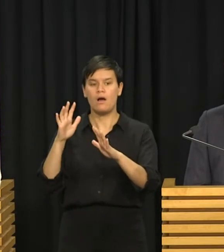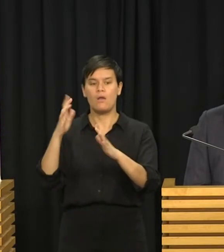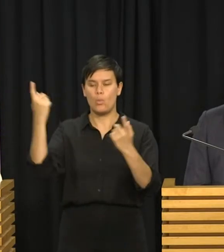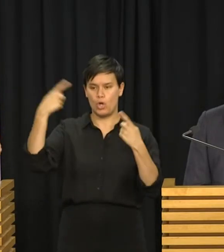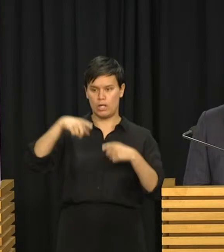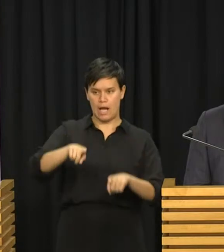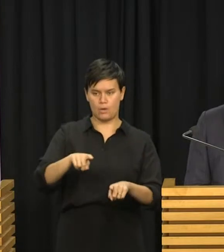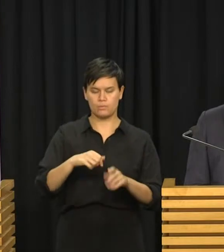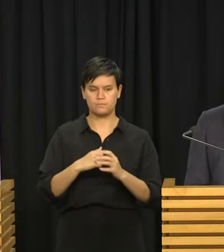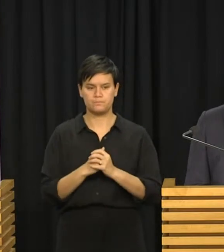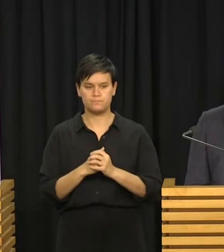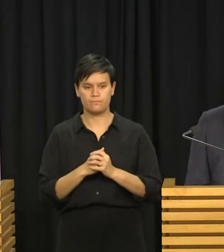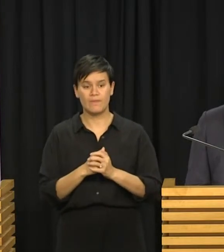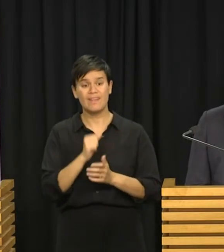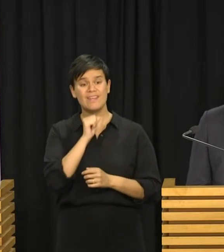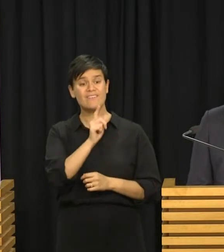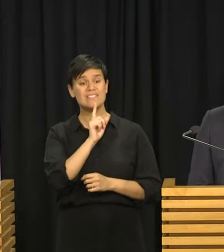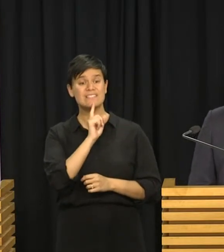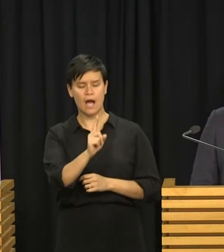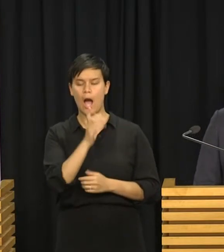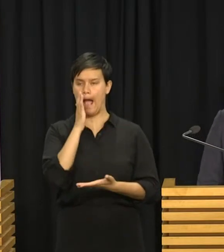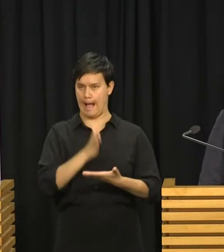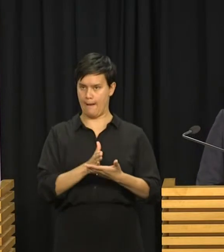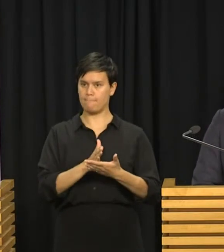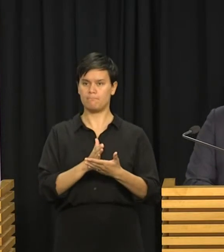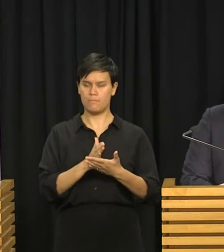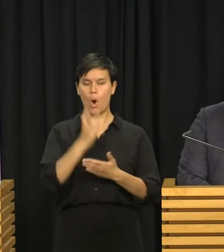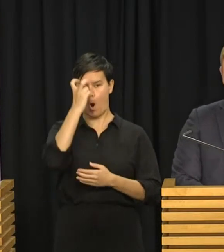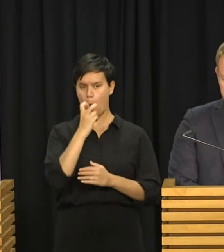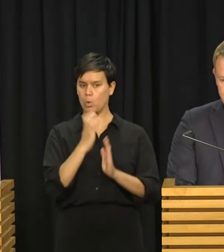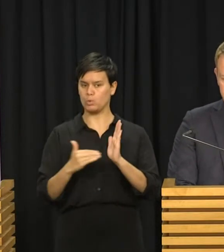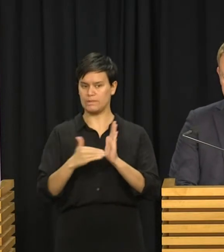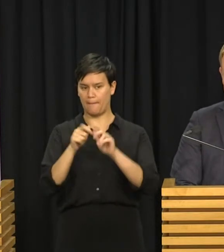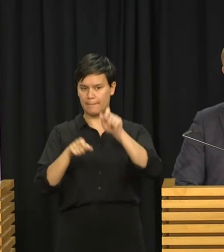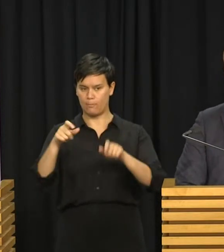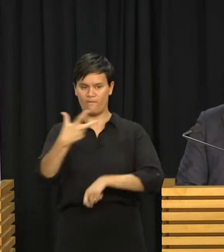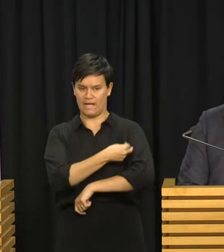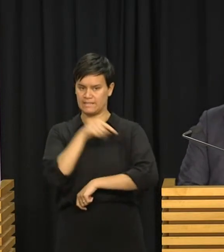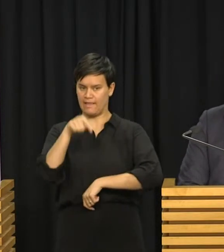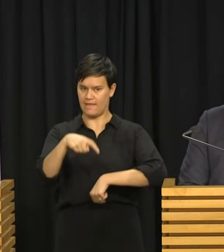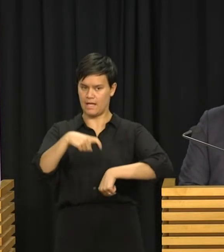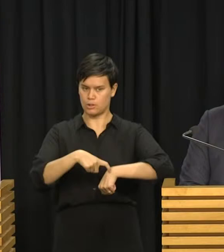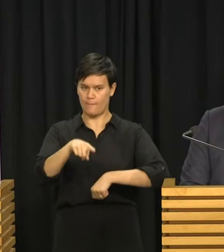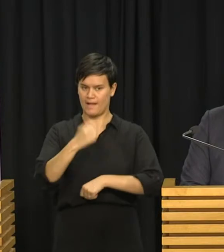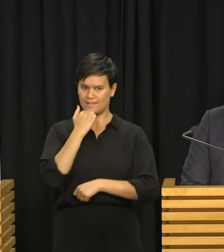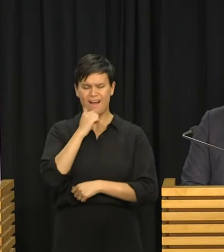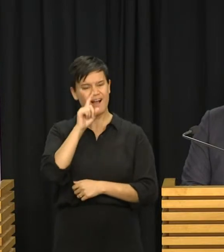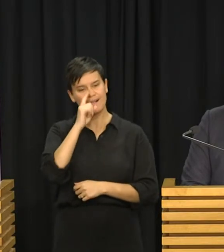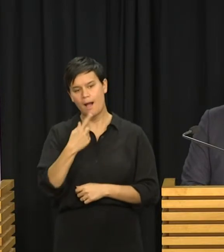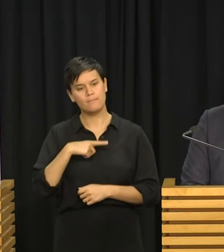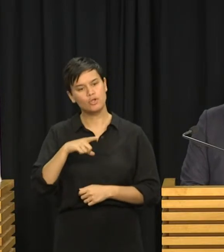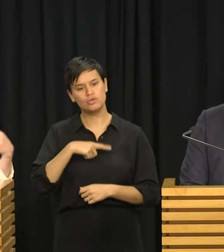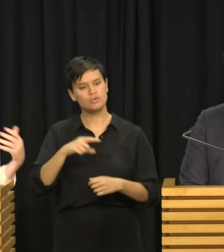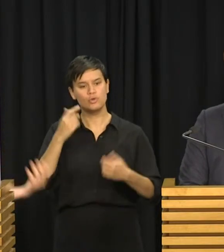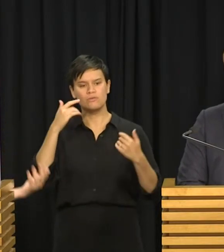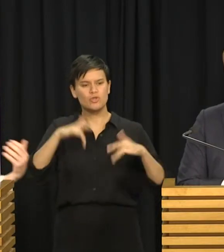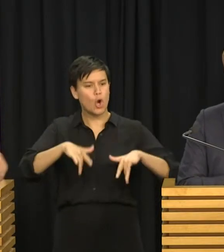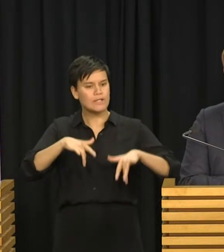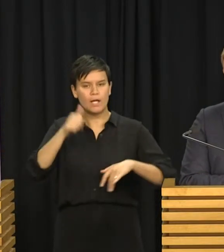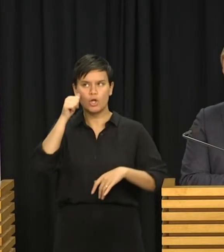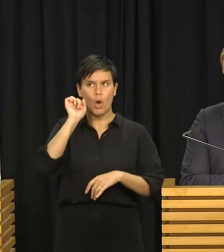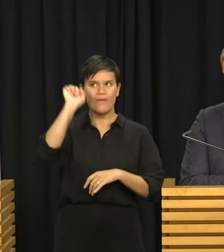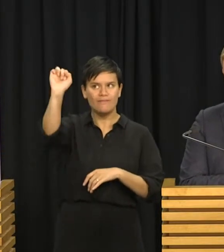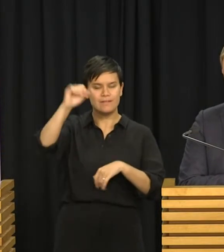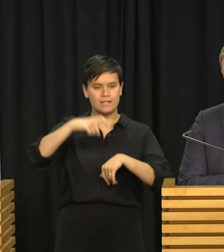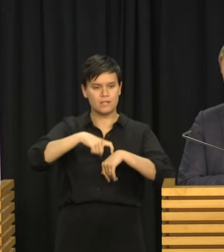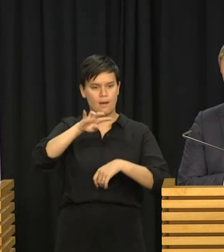instance, older New Zealanders at a certain point, unless we knew at that time we would have the vaccines to be able to deliver on that. Now that we've